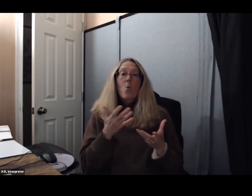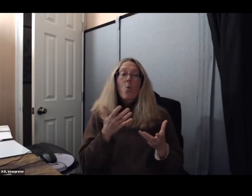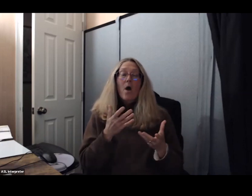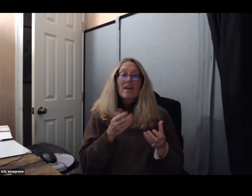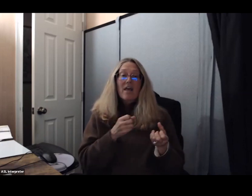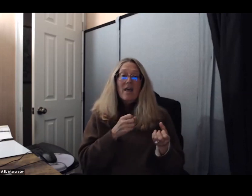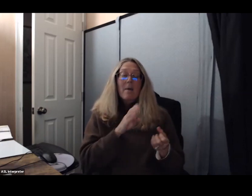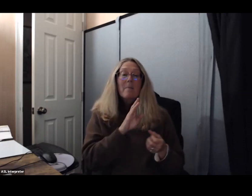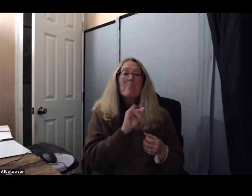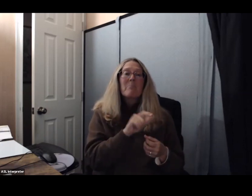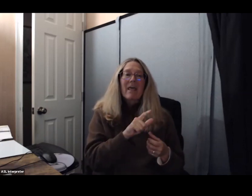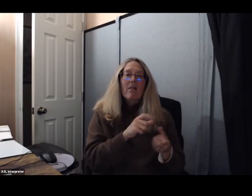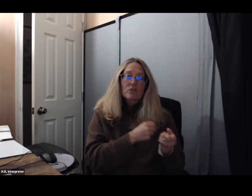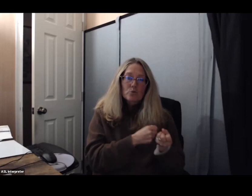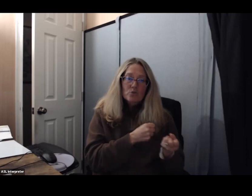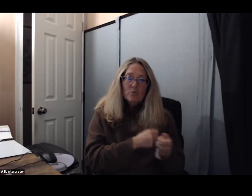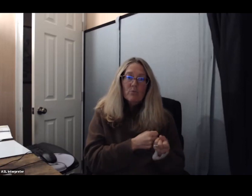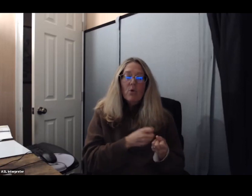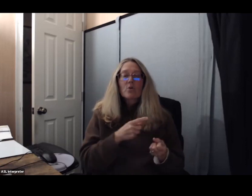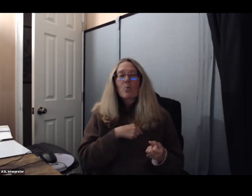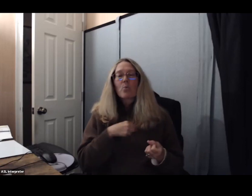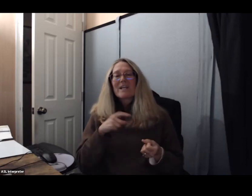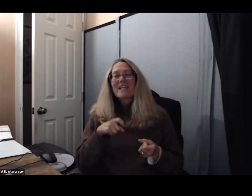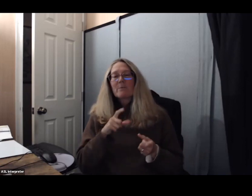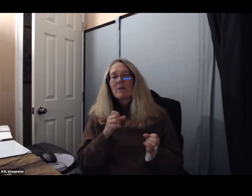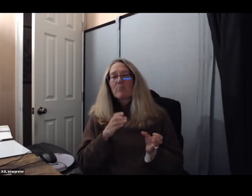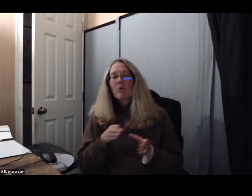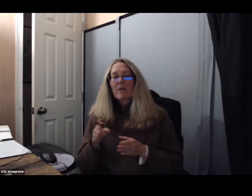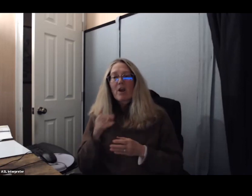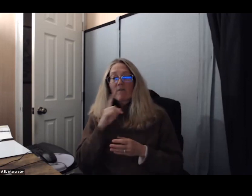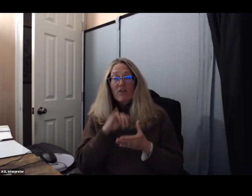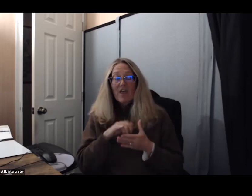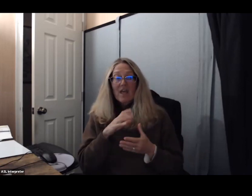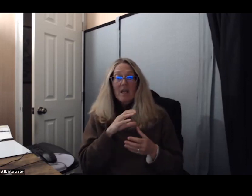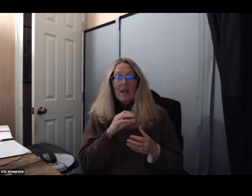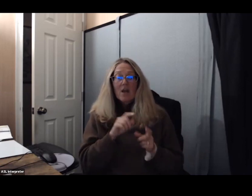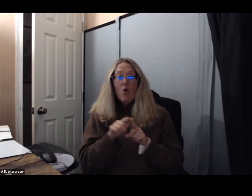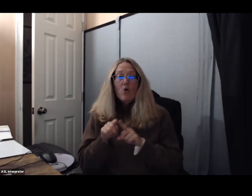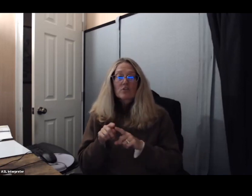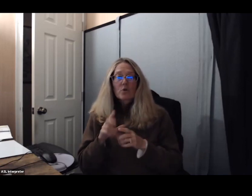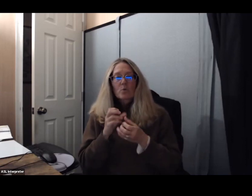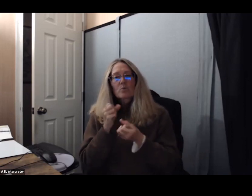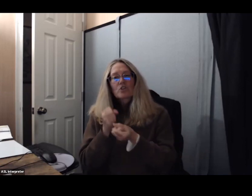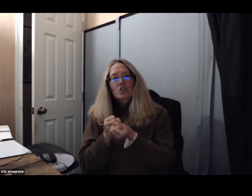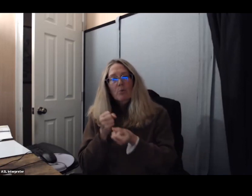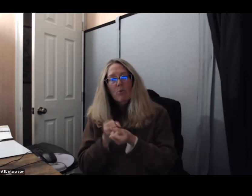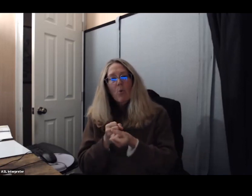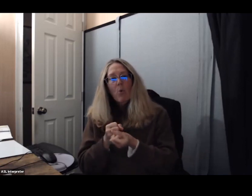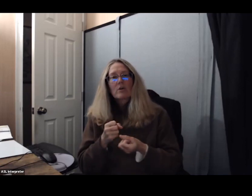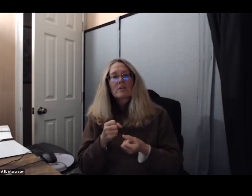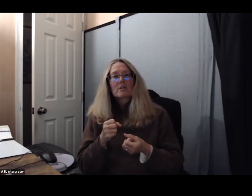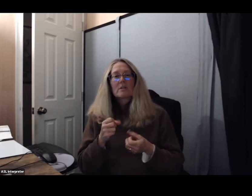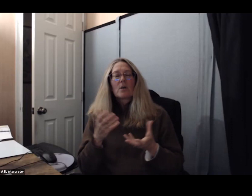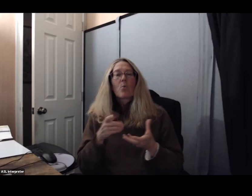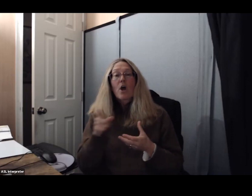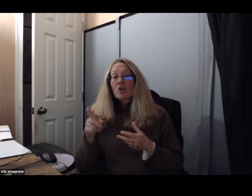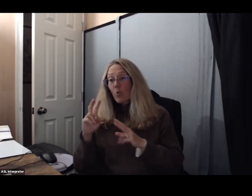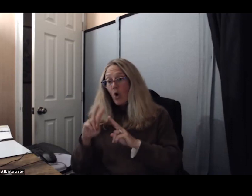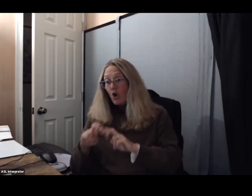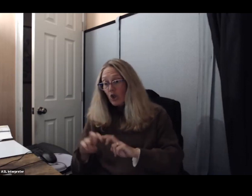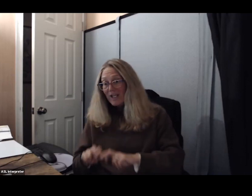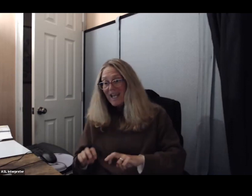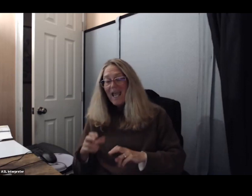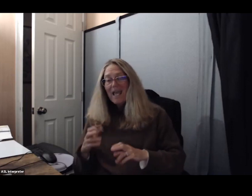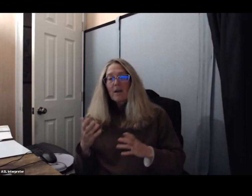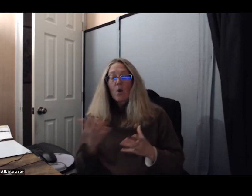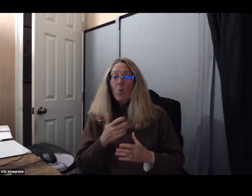heads up at what's coming so that we can be prepared for that. And mostly this committee, I think, can just be support in terms of things that you're looking at,